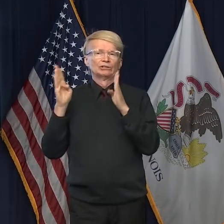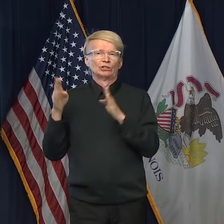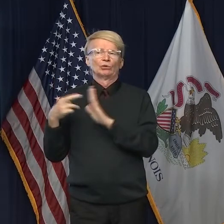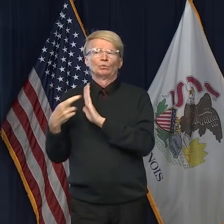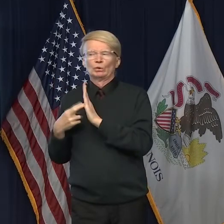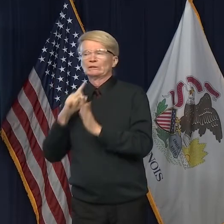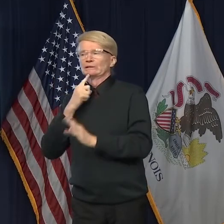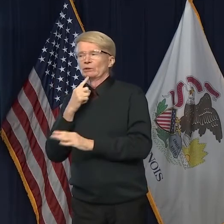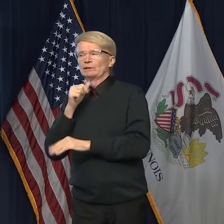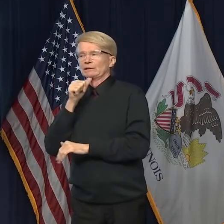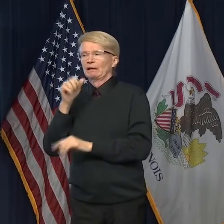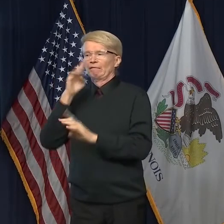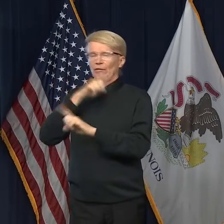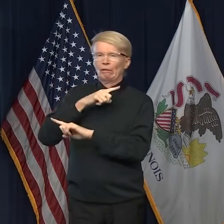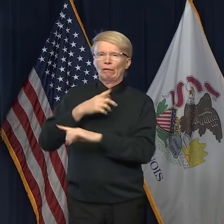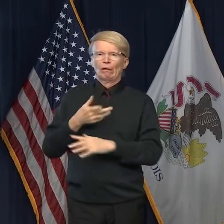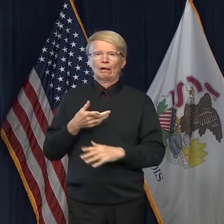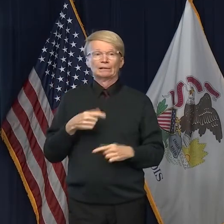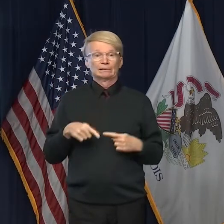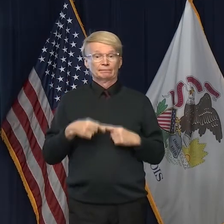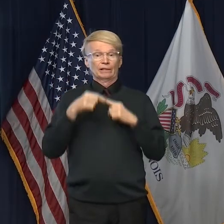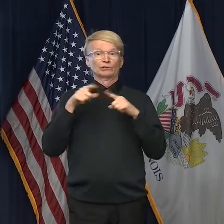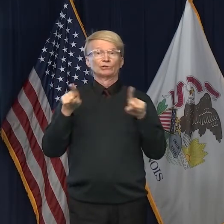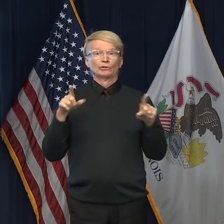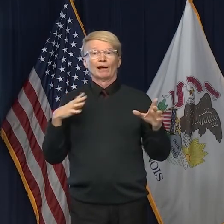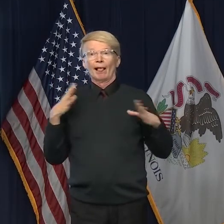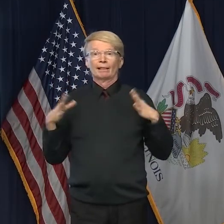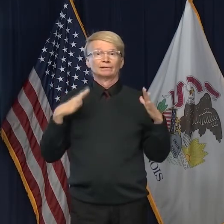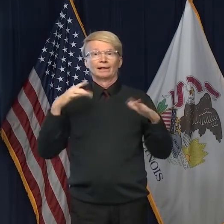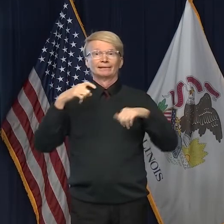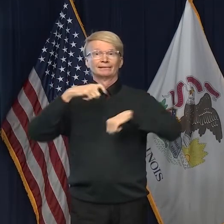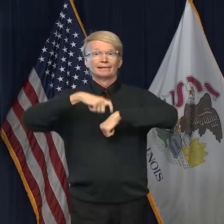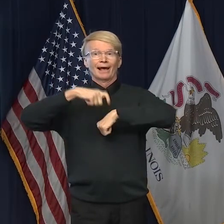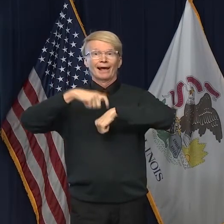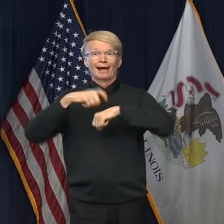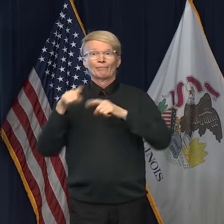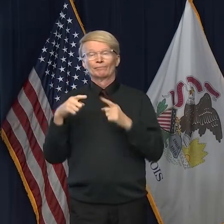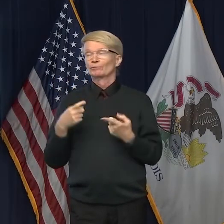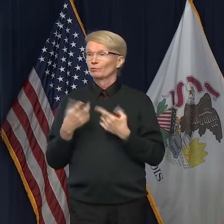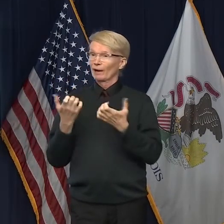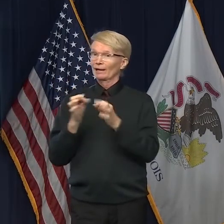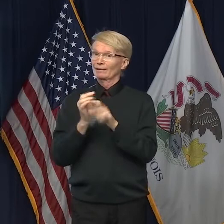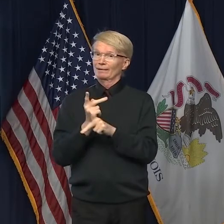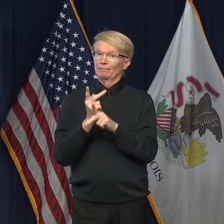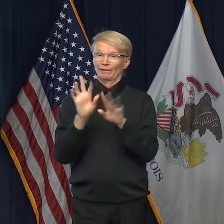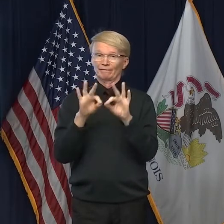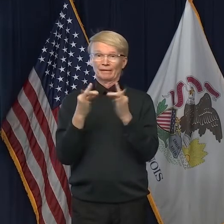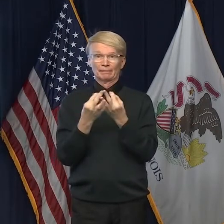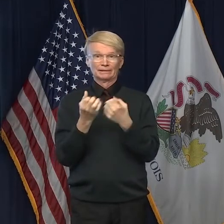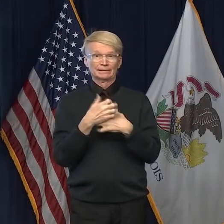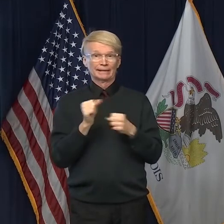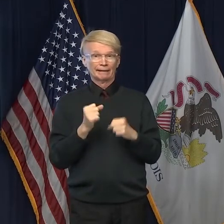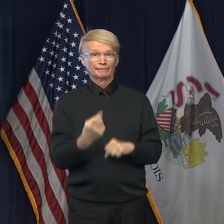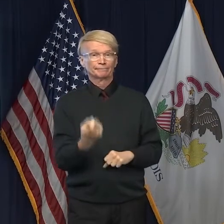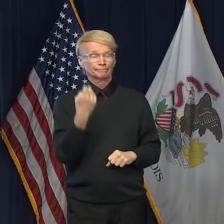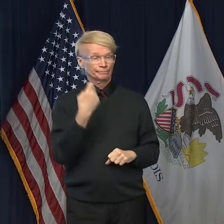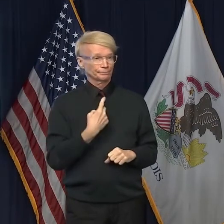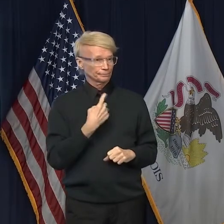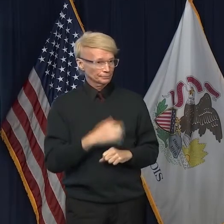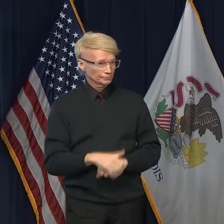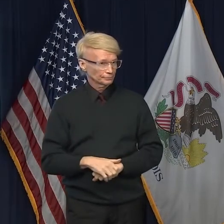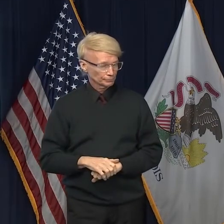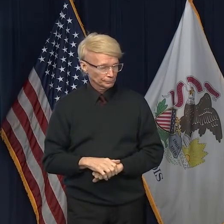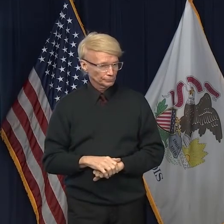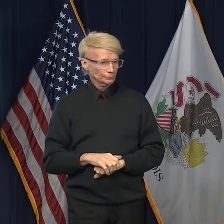rules, and especially around the holiday time when I think all of us want to keep our relatives We'll safe. do one more in the room. A question on behalf